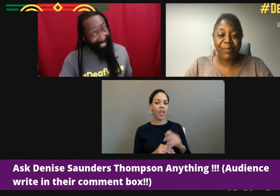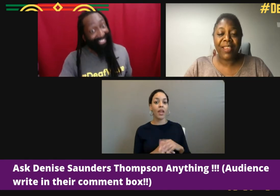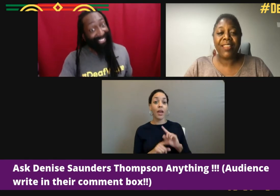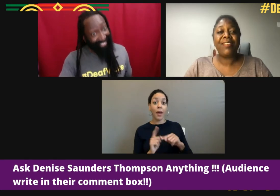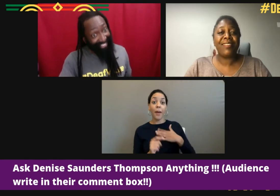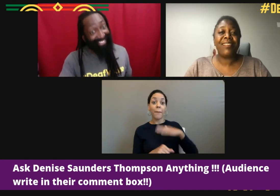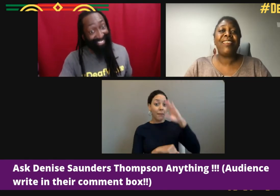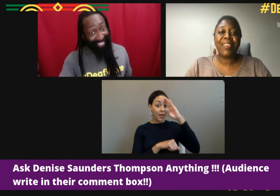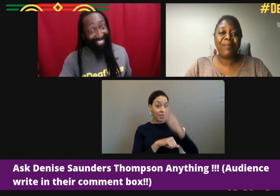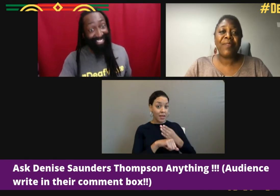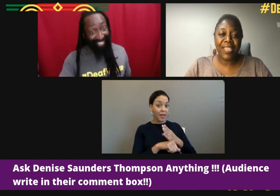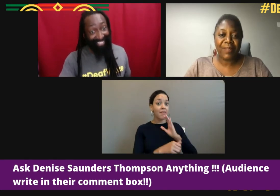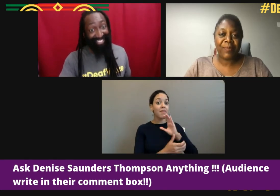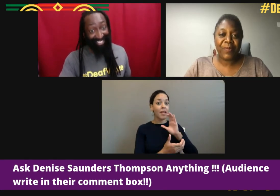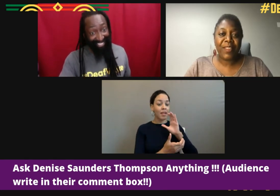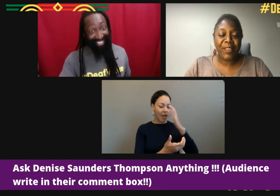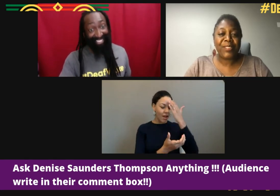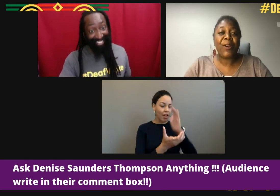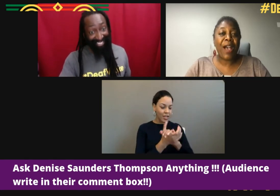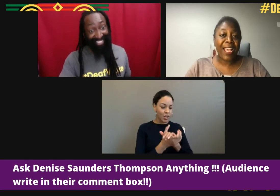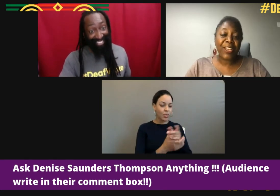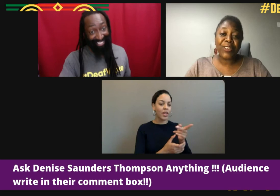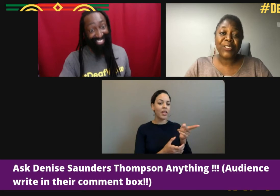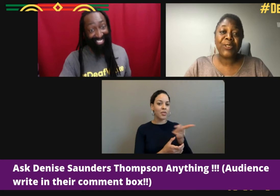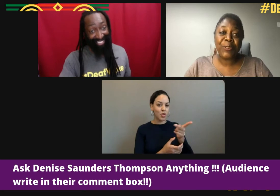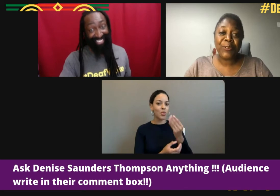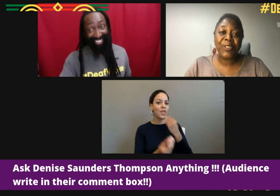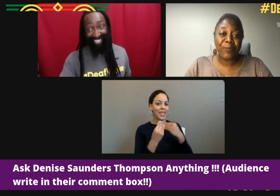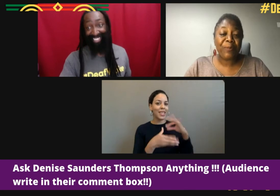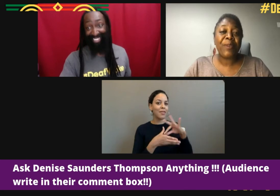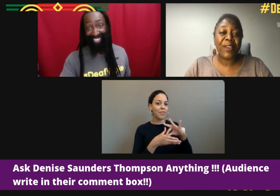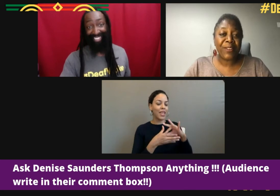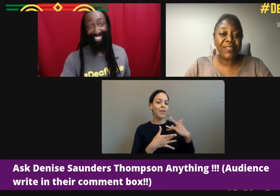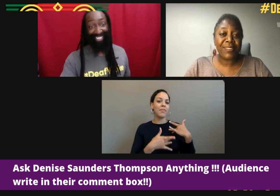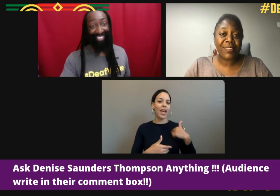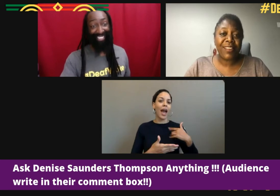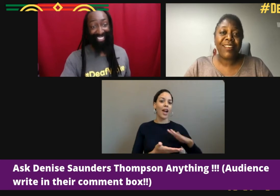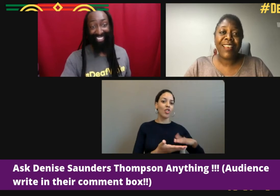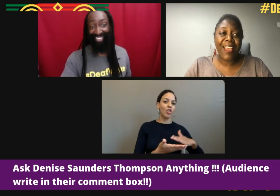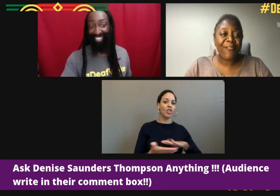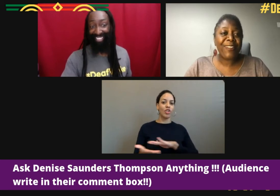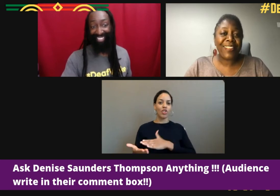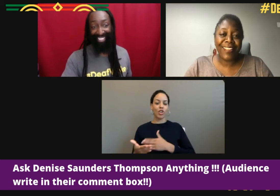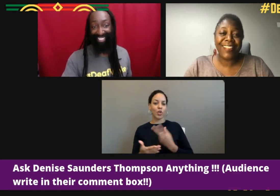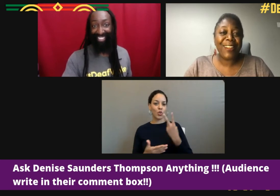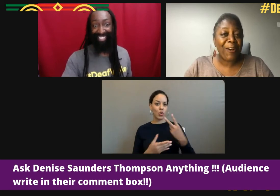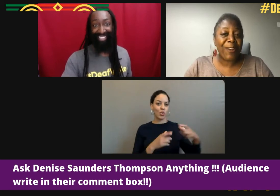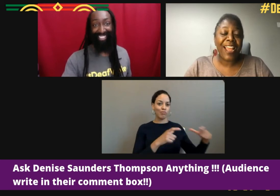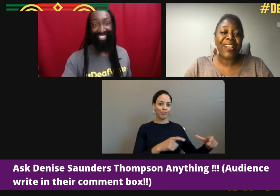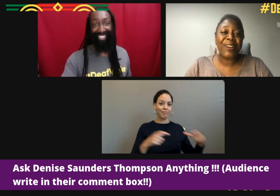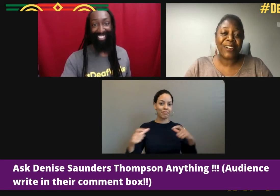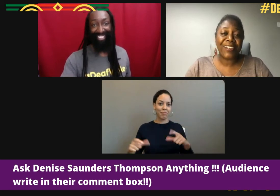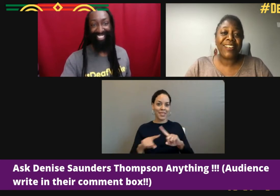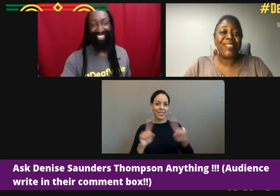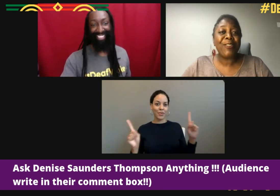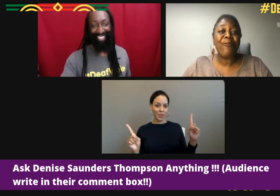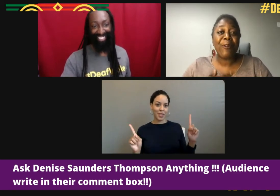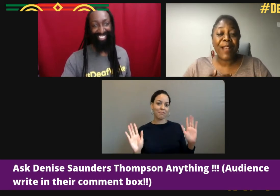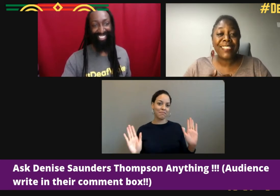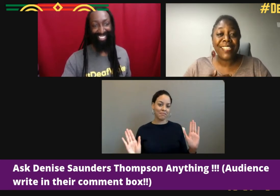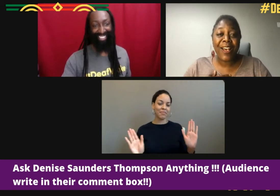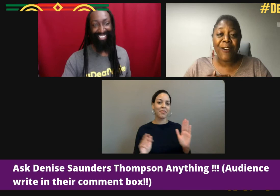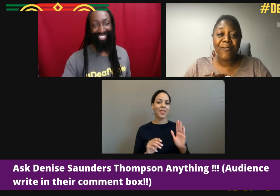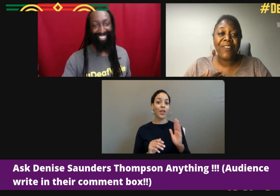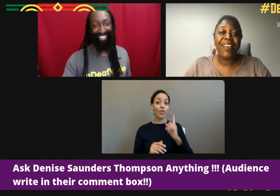my husband eat meat. So I cook two different meals when I cook. So